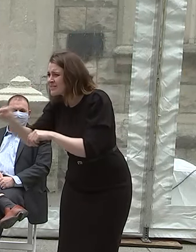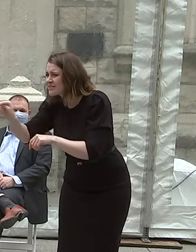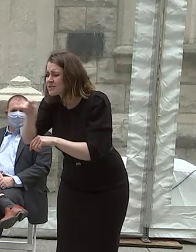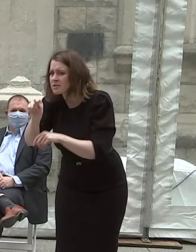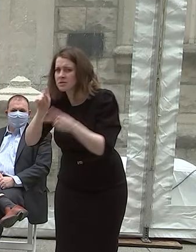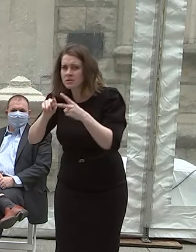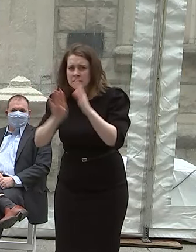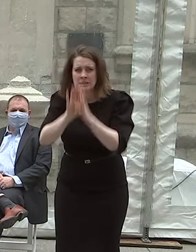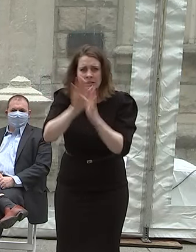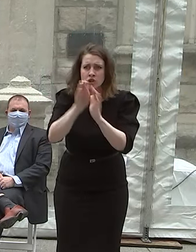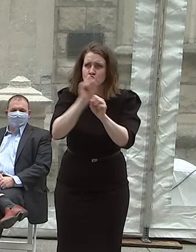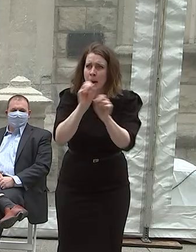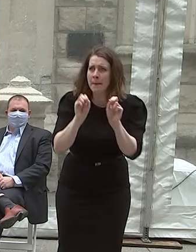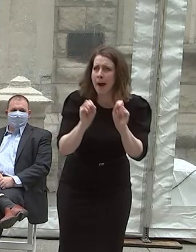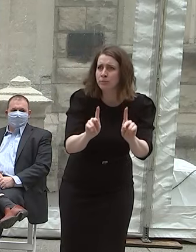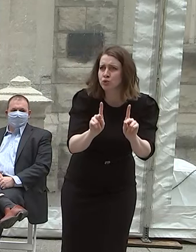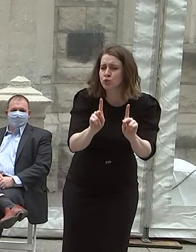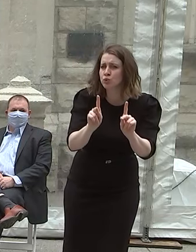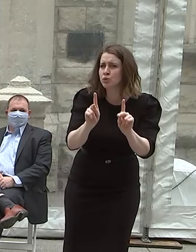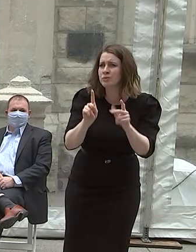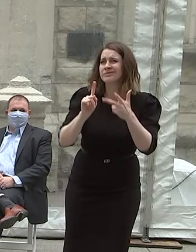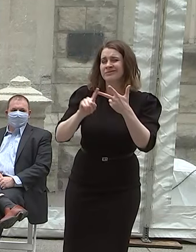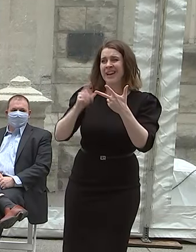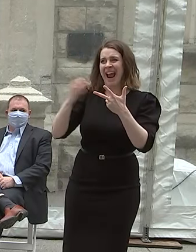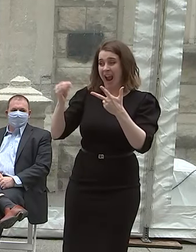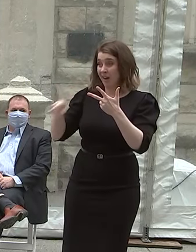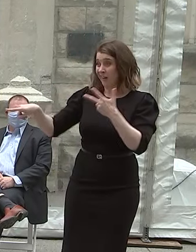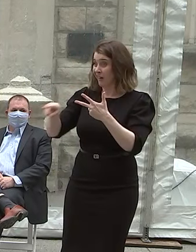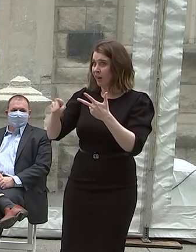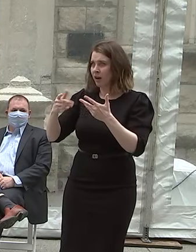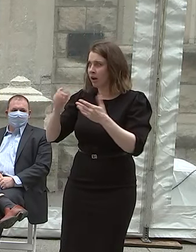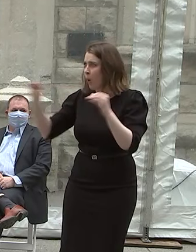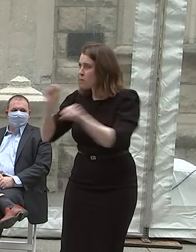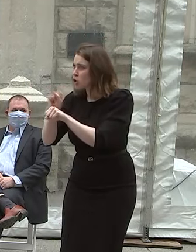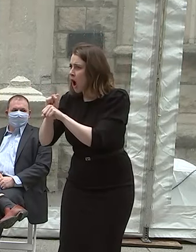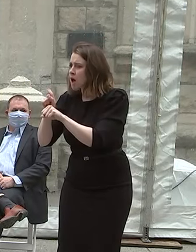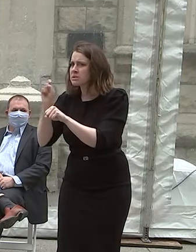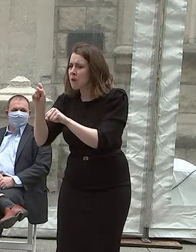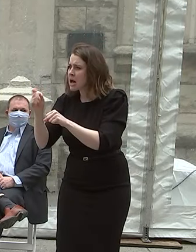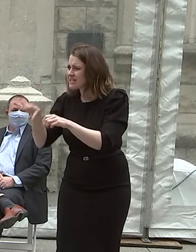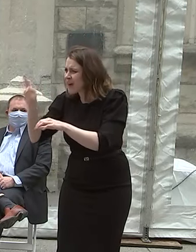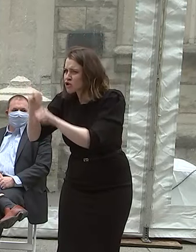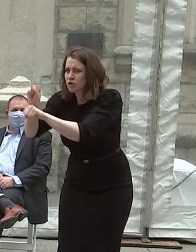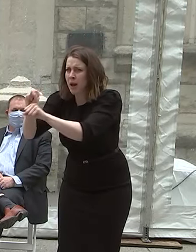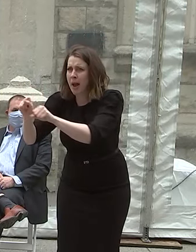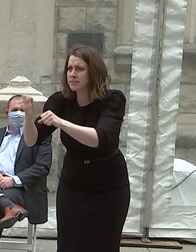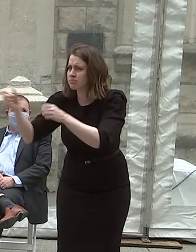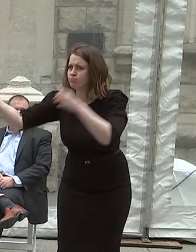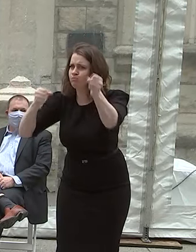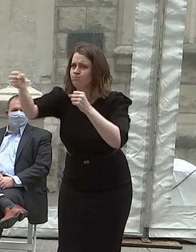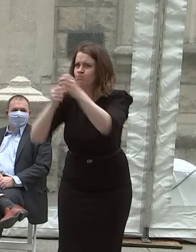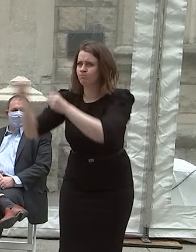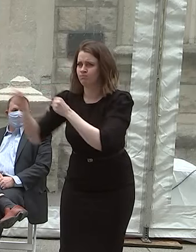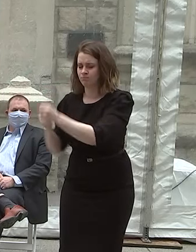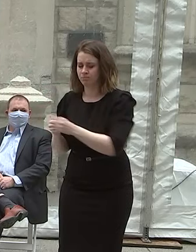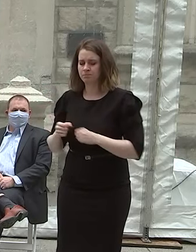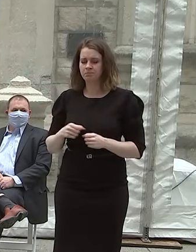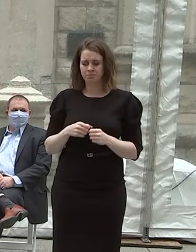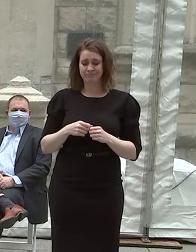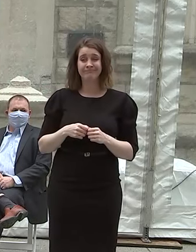job opportunities, and of course, high employment rates. I spend many hours a day now talking